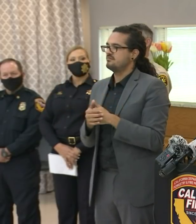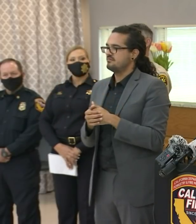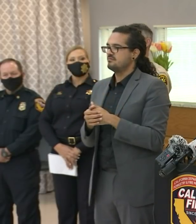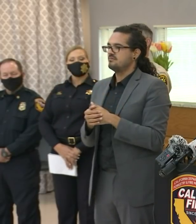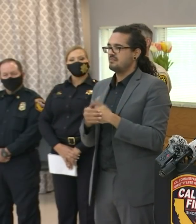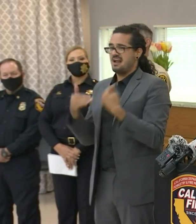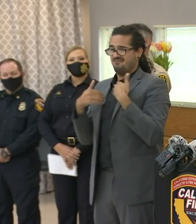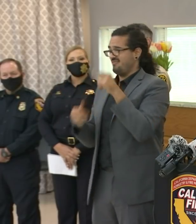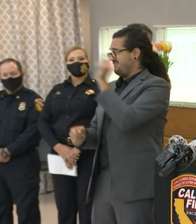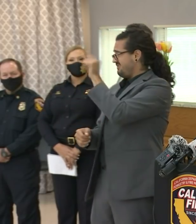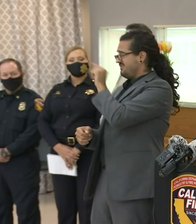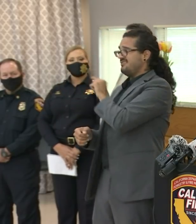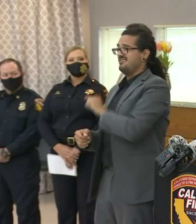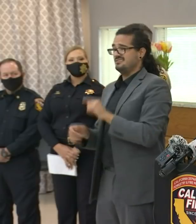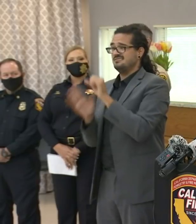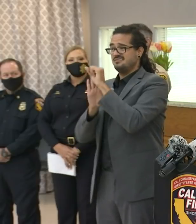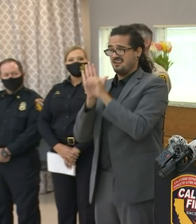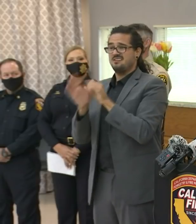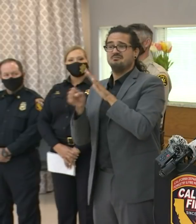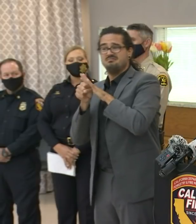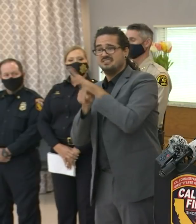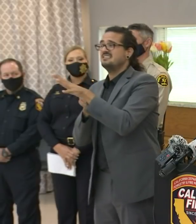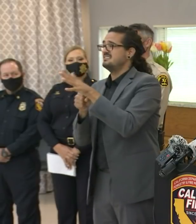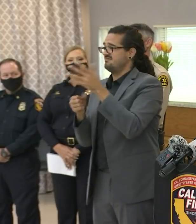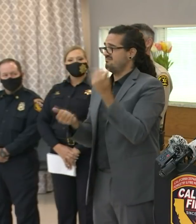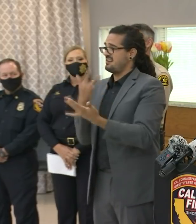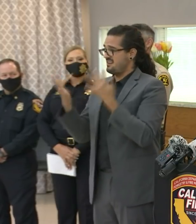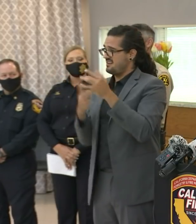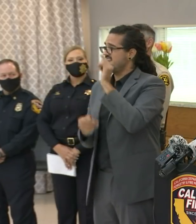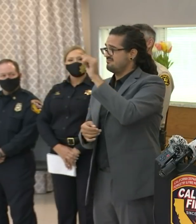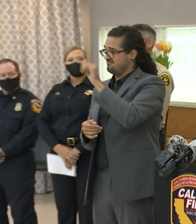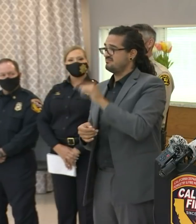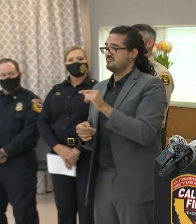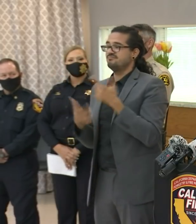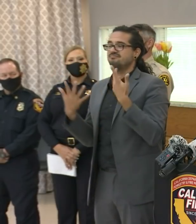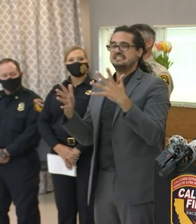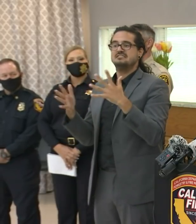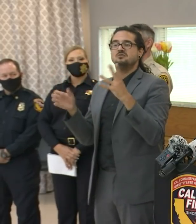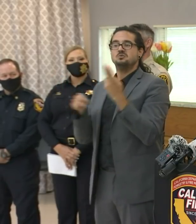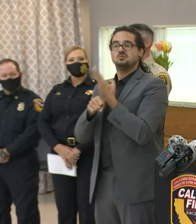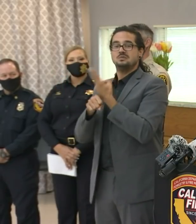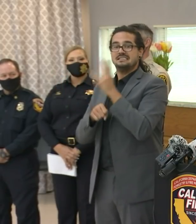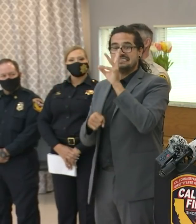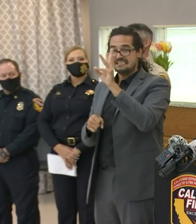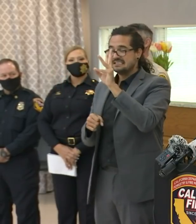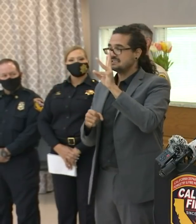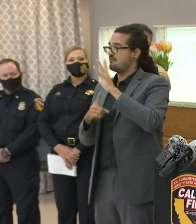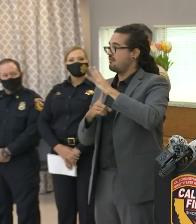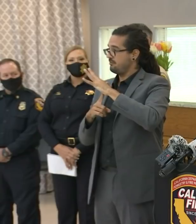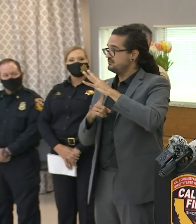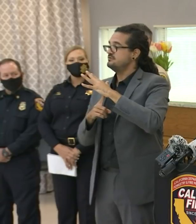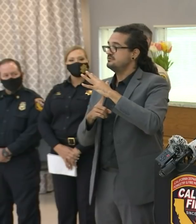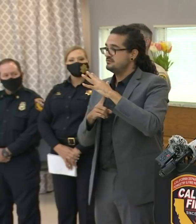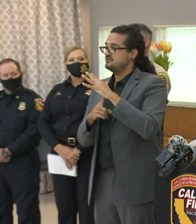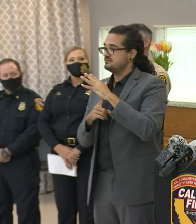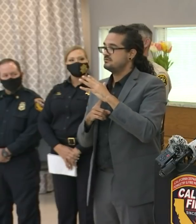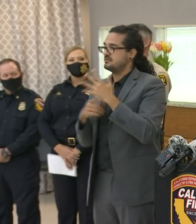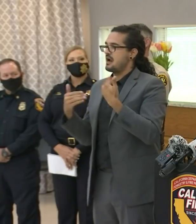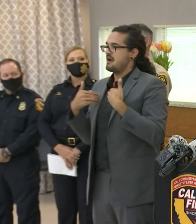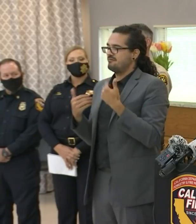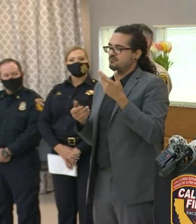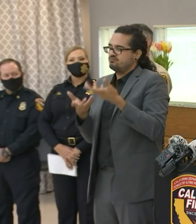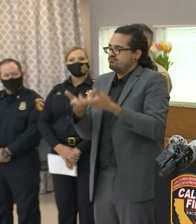available to us. What we did have available to us is we do have 6 helicopters that have water dropping capabilities, and we were flying those